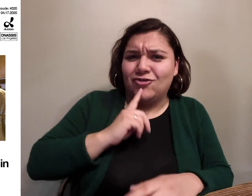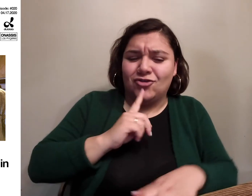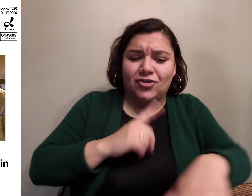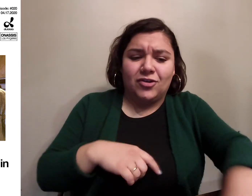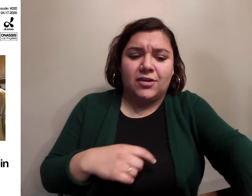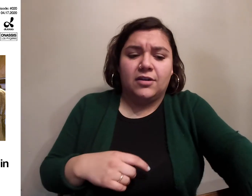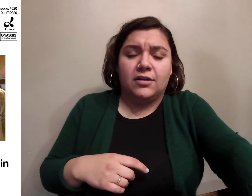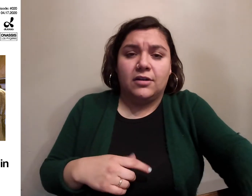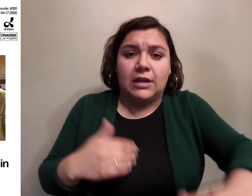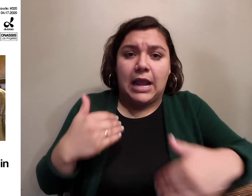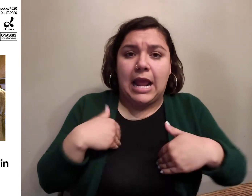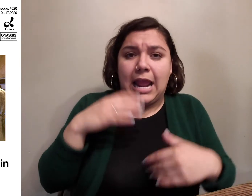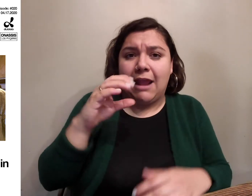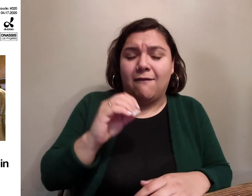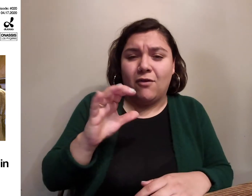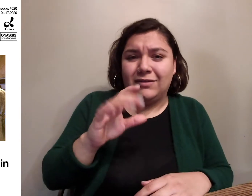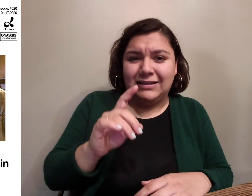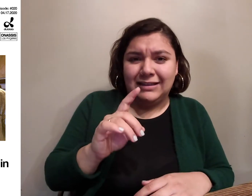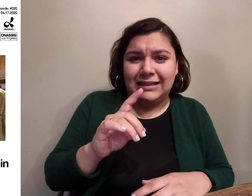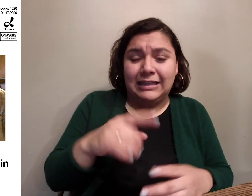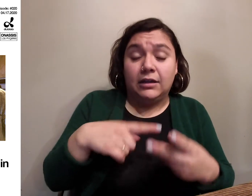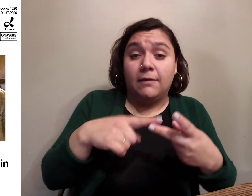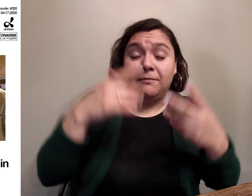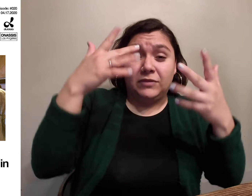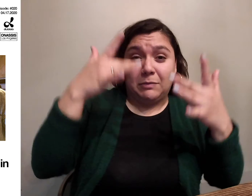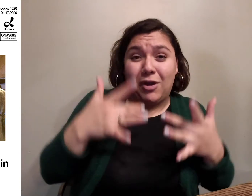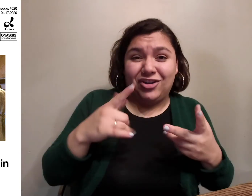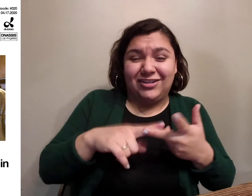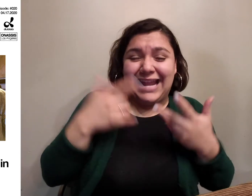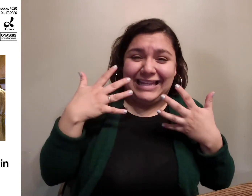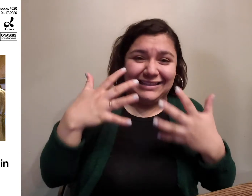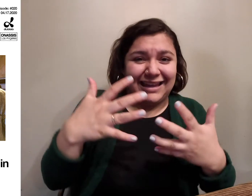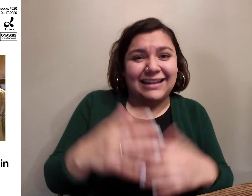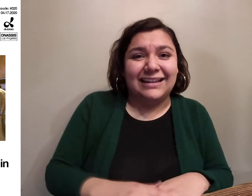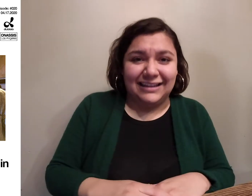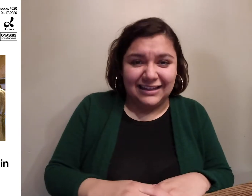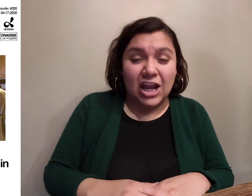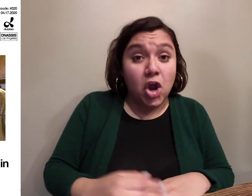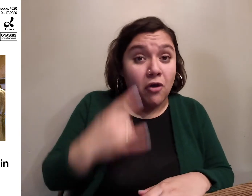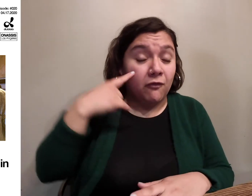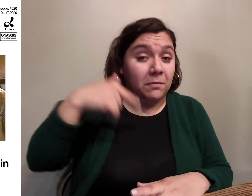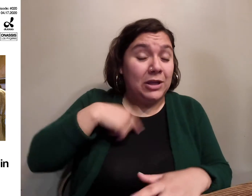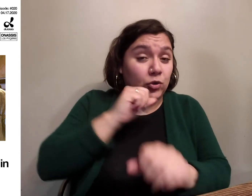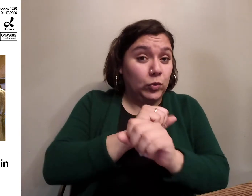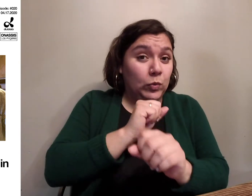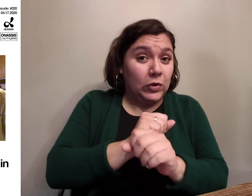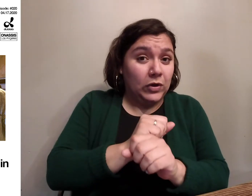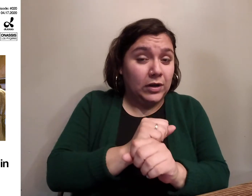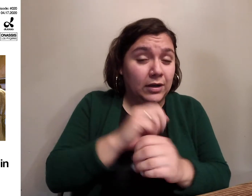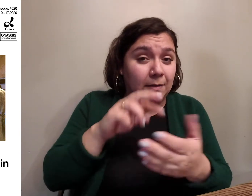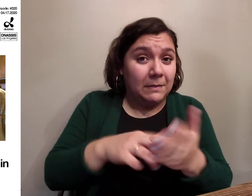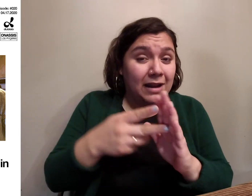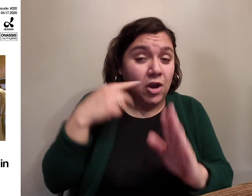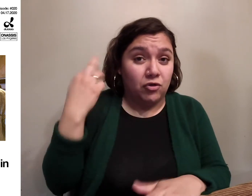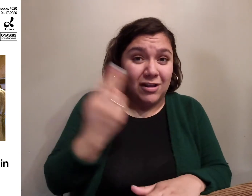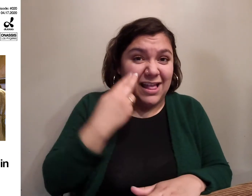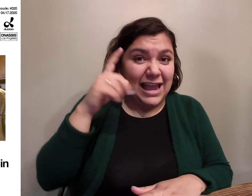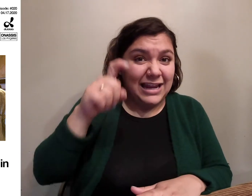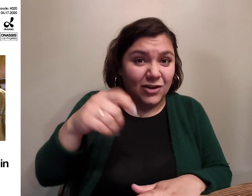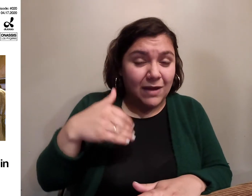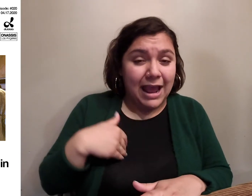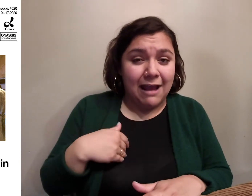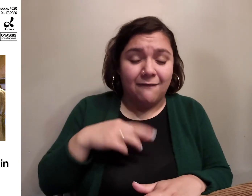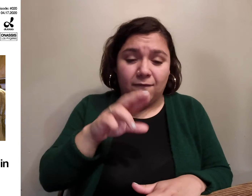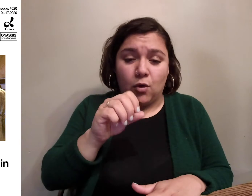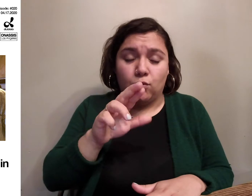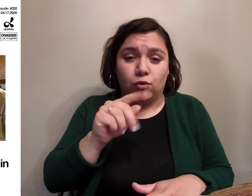depression, and anxiety. And in order for me to work, like one of the things I figured out is that I had to have a routine. The past